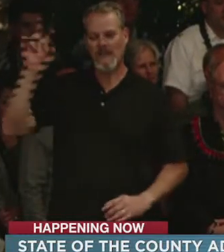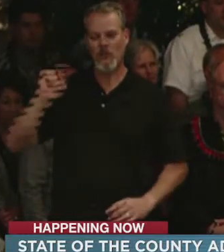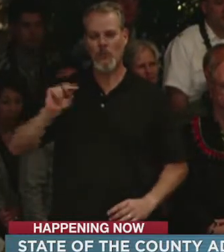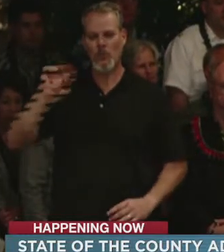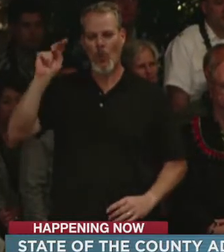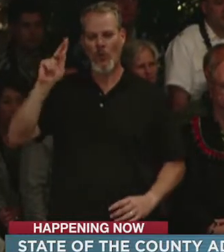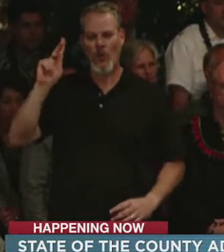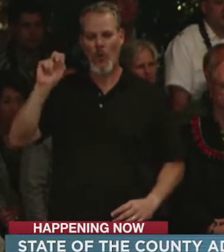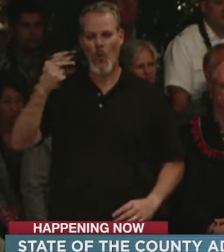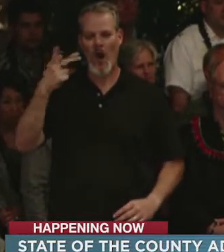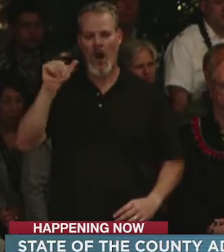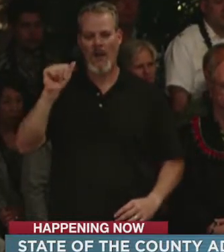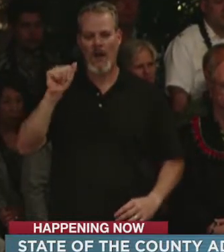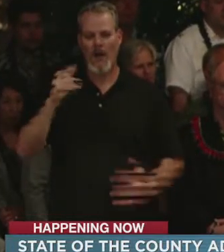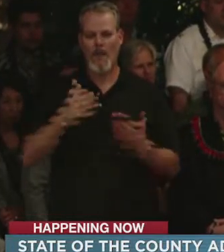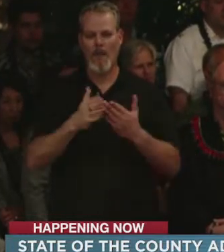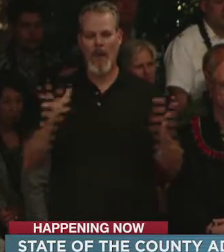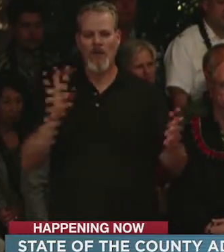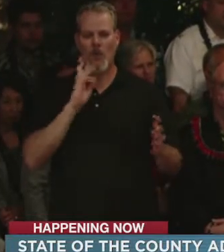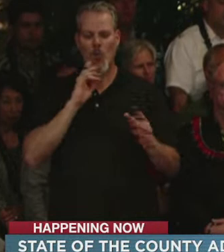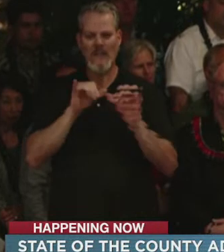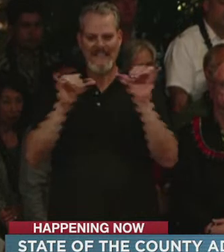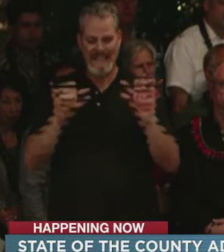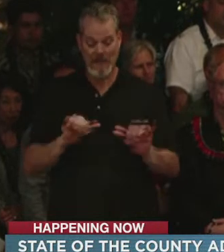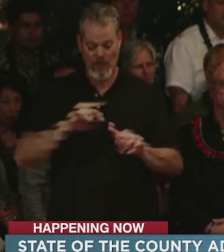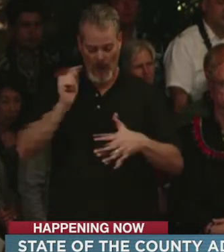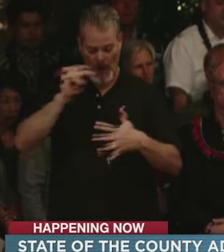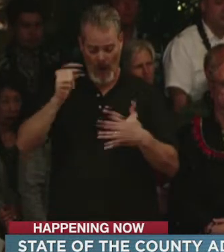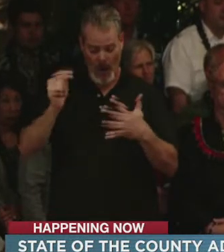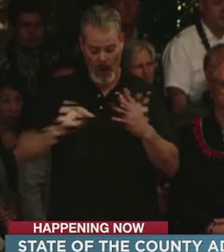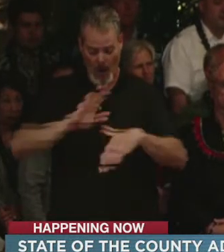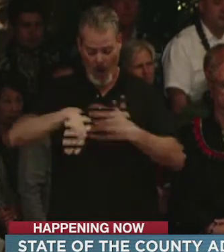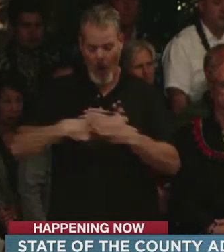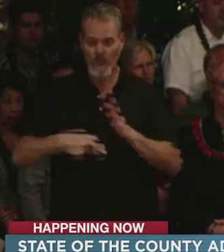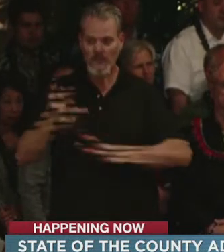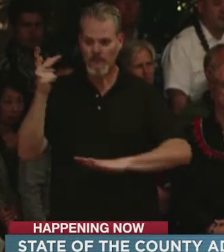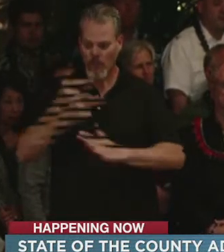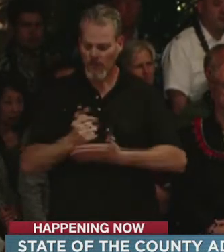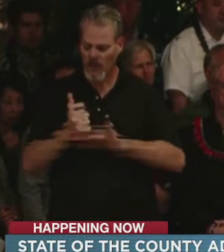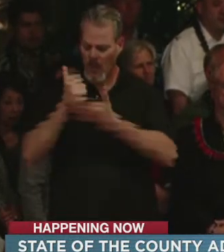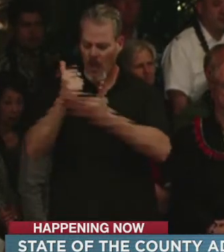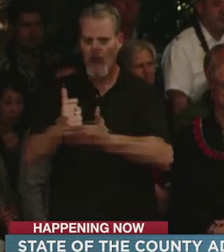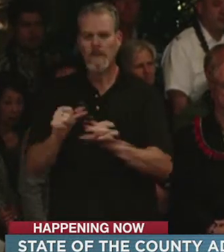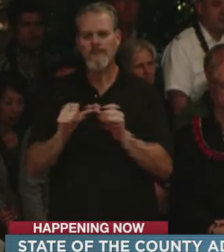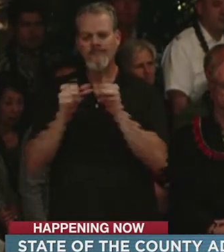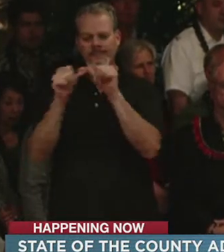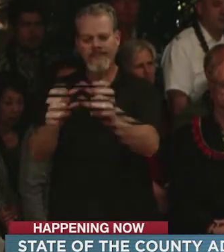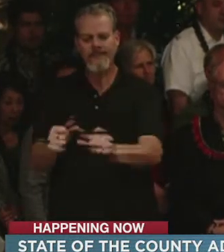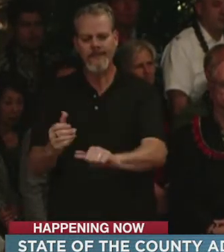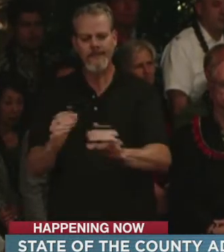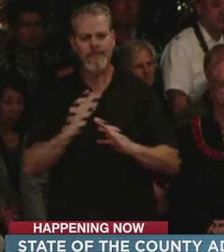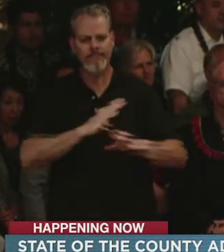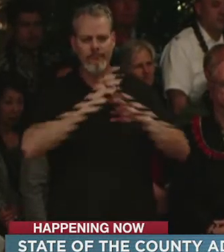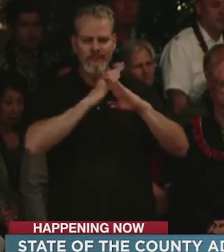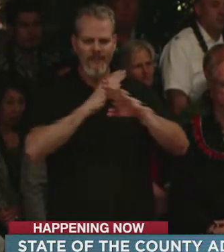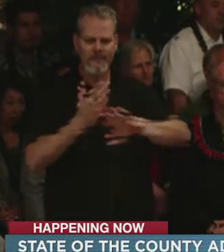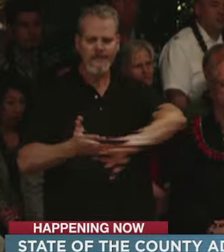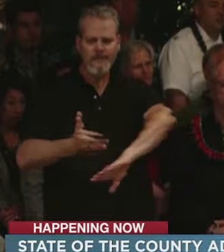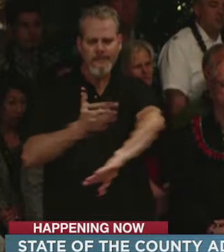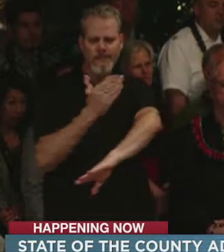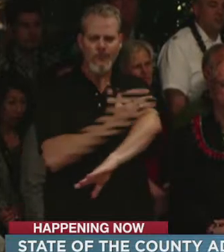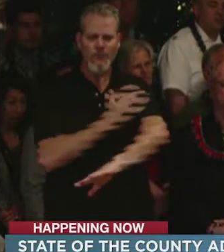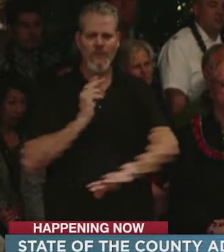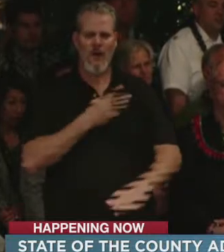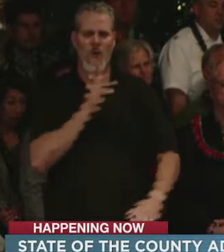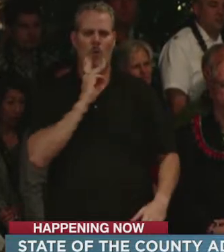water system. All of these projects help to maintain, protect, and improve the efficiency of water distribution for our